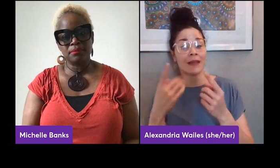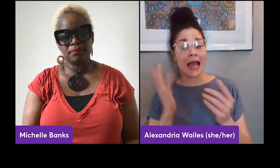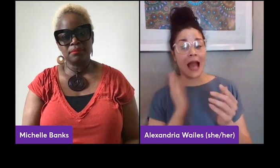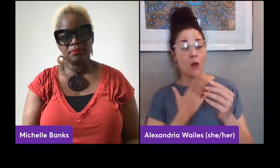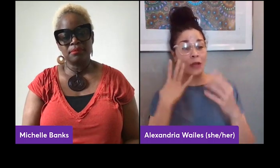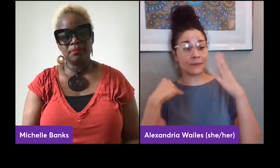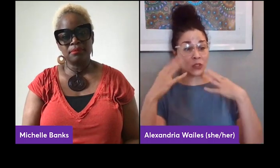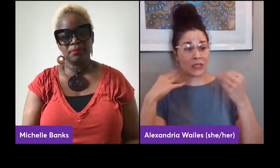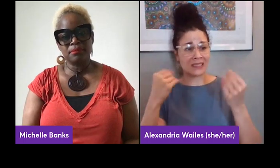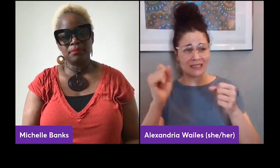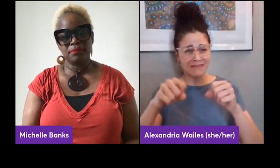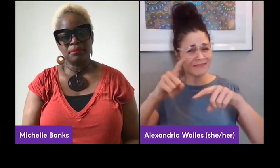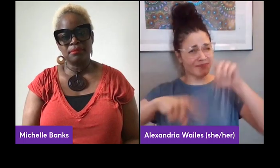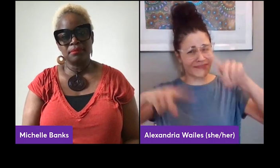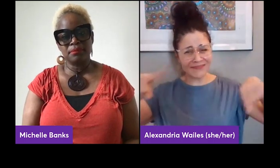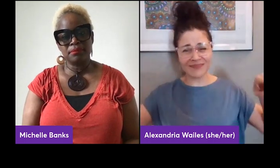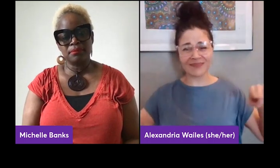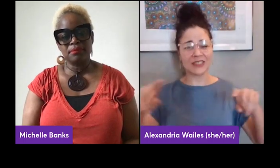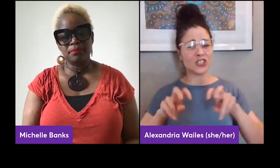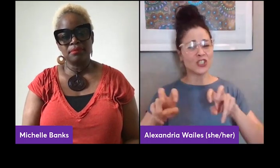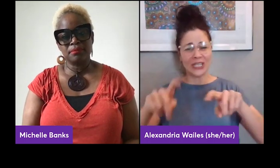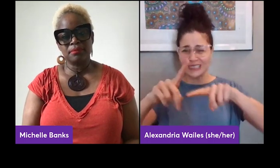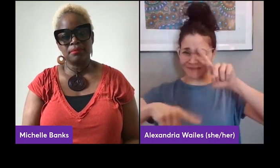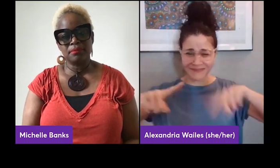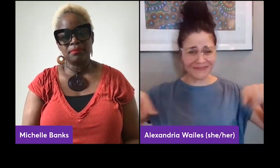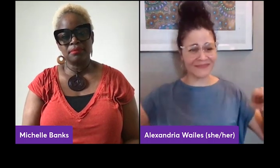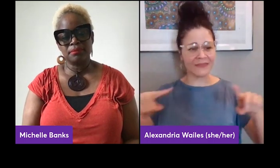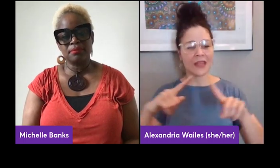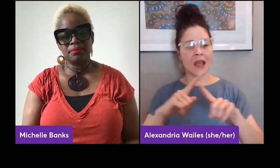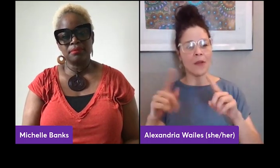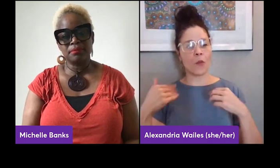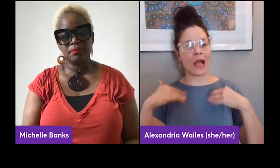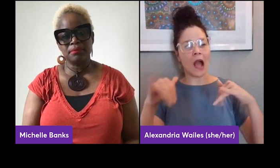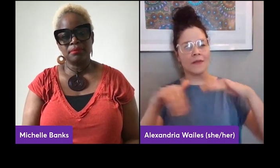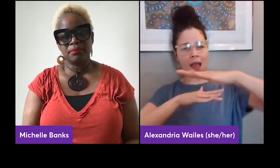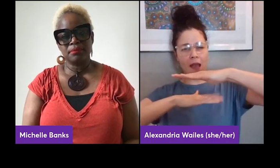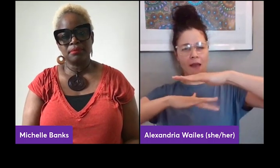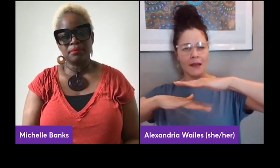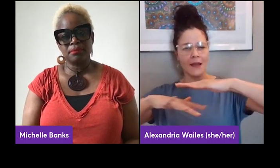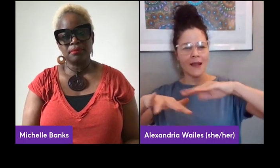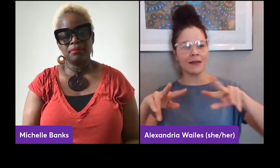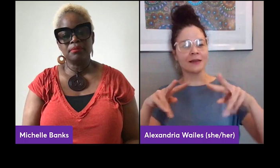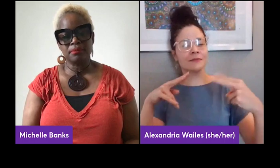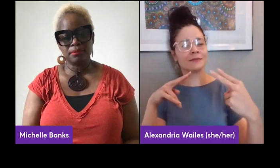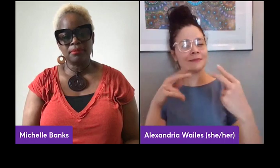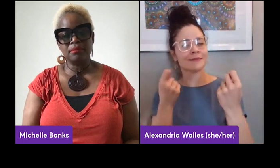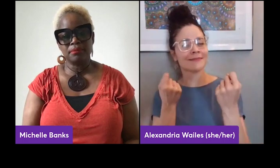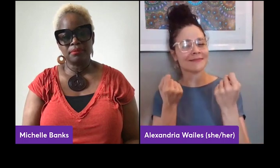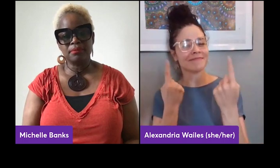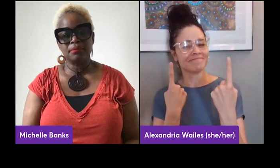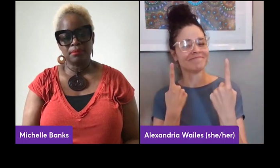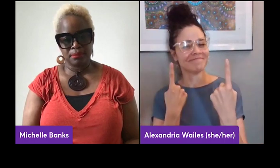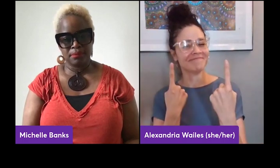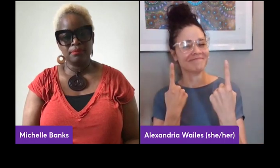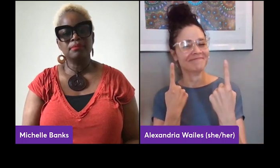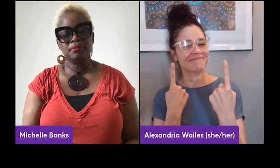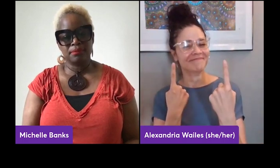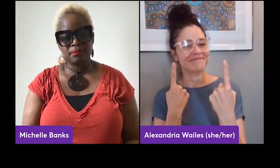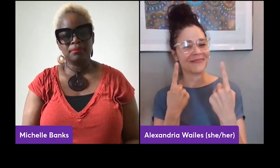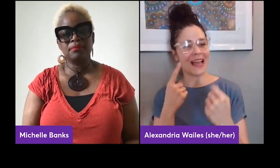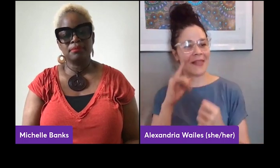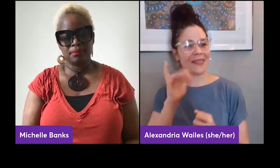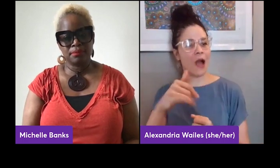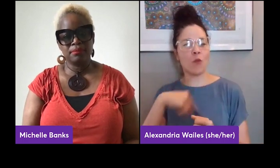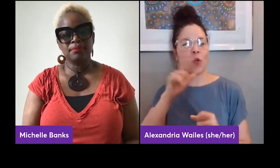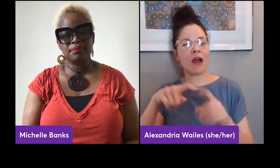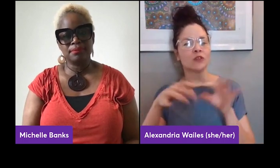women, our experiences vary, our journeys are different, but we have an underlying experience that we've shared, and we know we don't need to